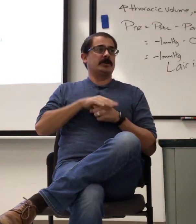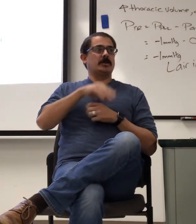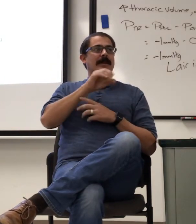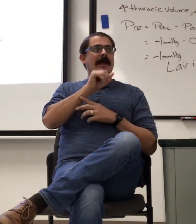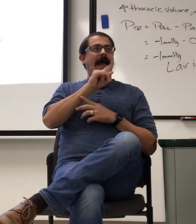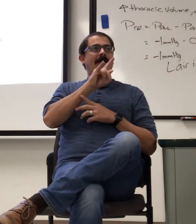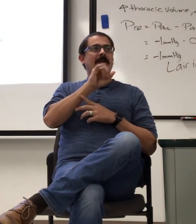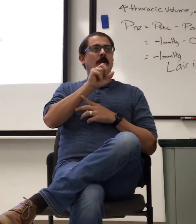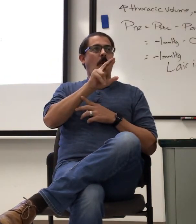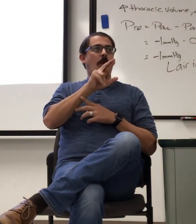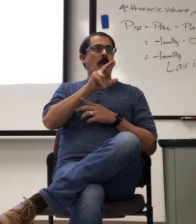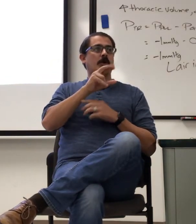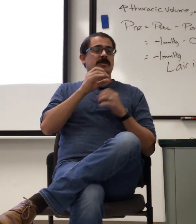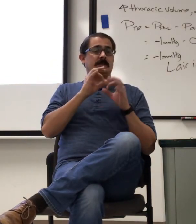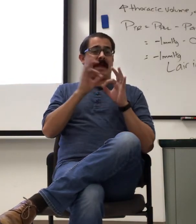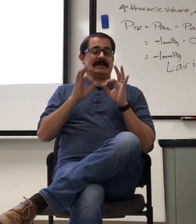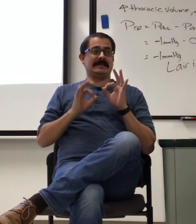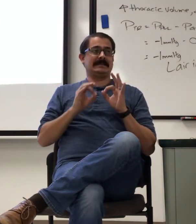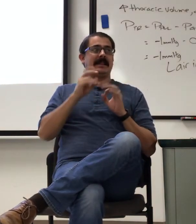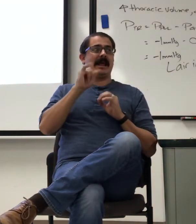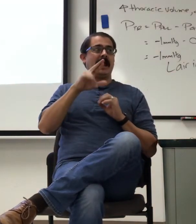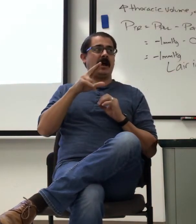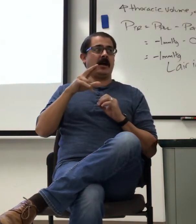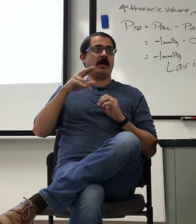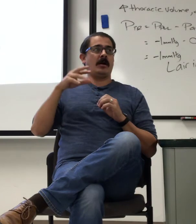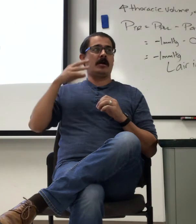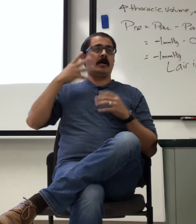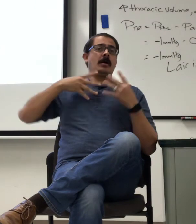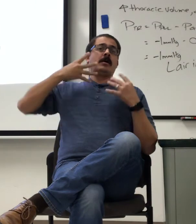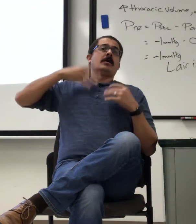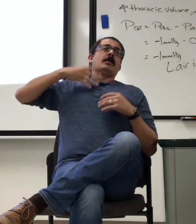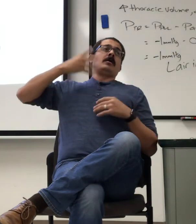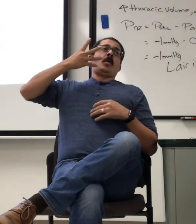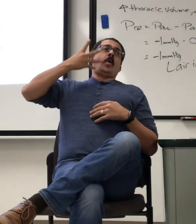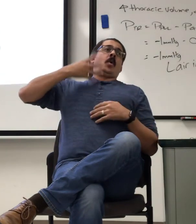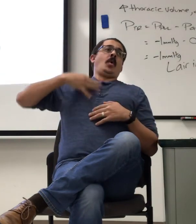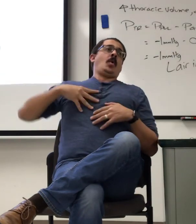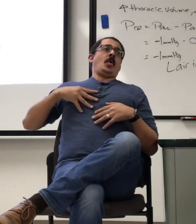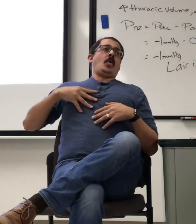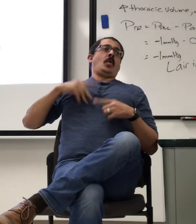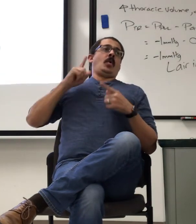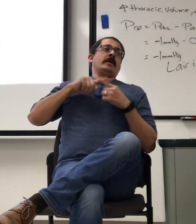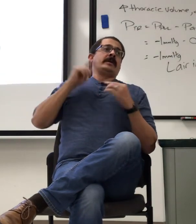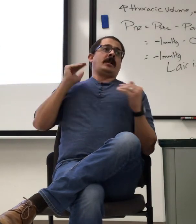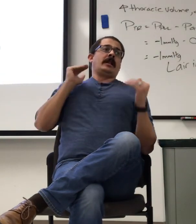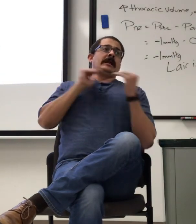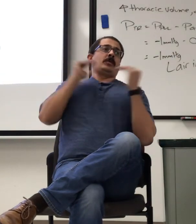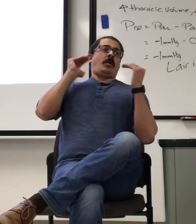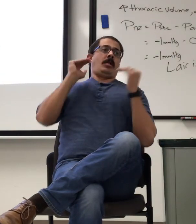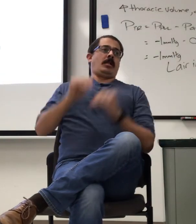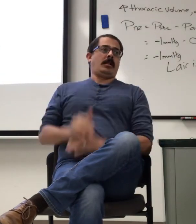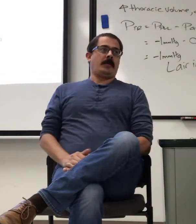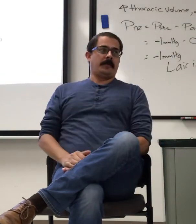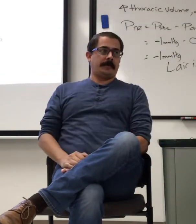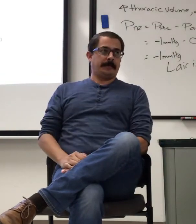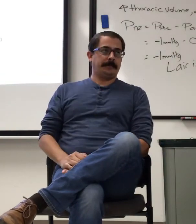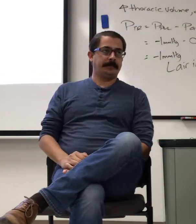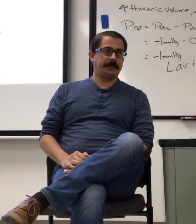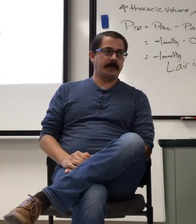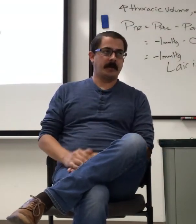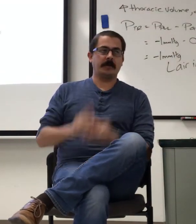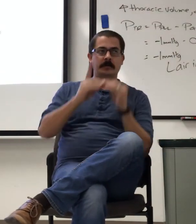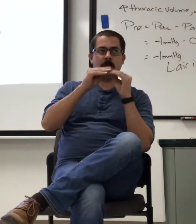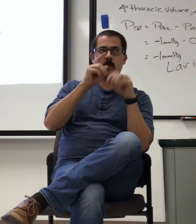-1. Air rushes in to fill that vacuum until it equilibrates. Okay? So now one more